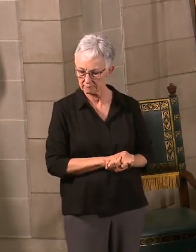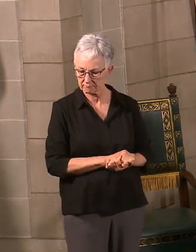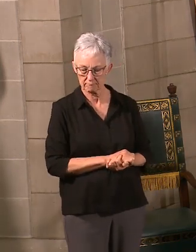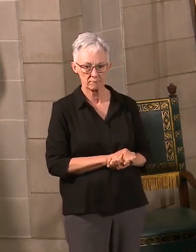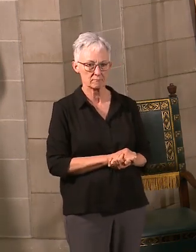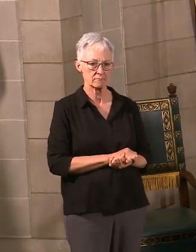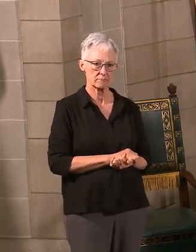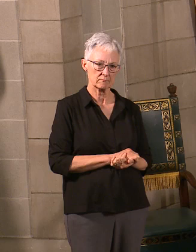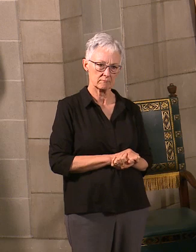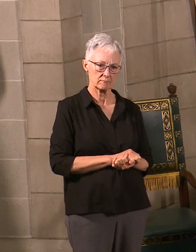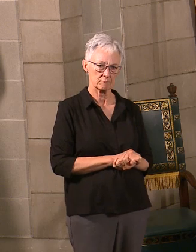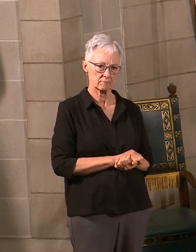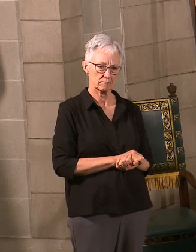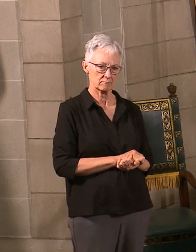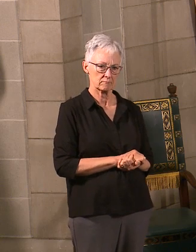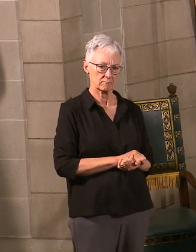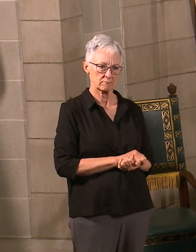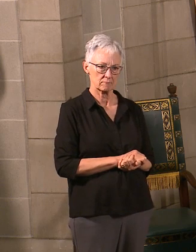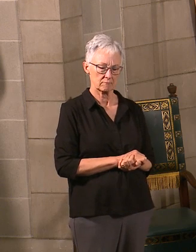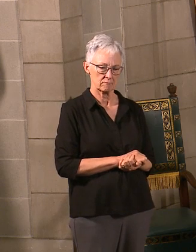Governor, Fred. what would you say to somebody who says